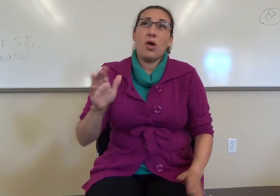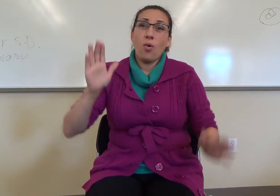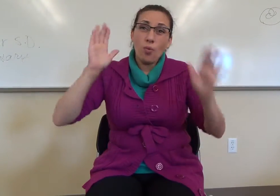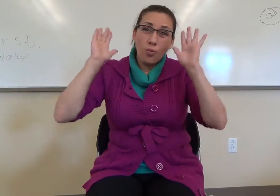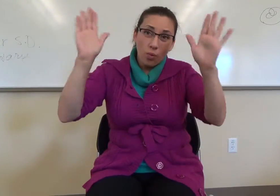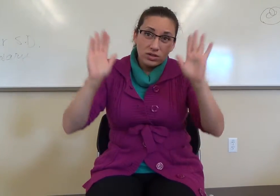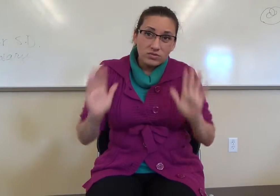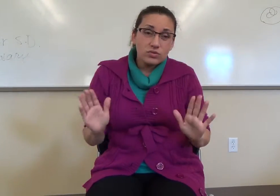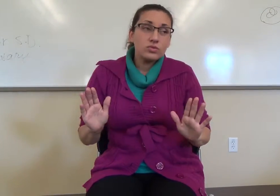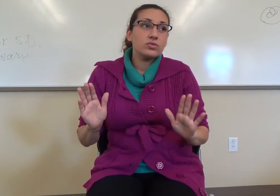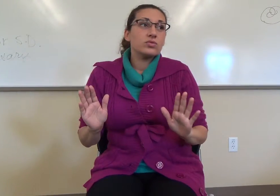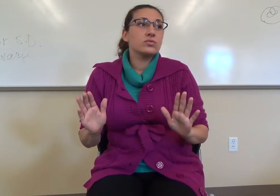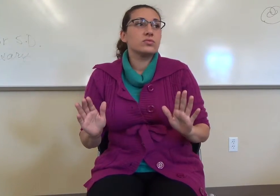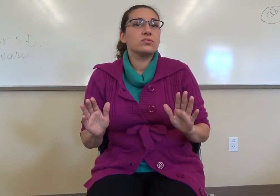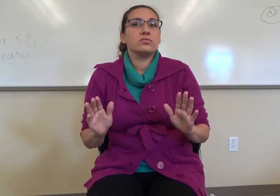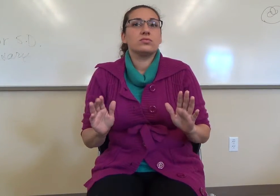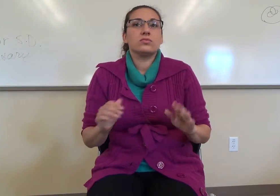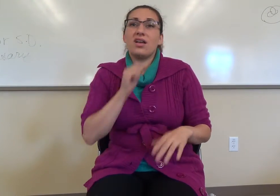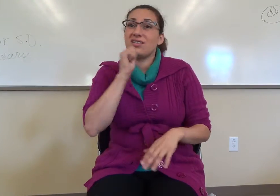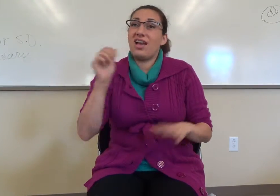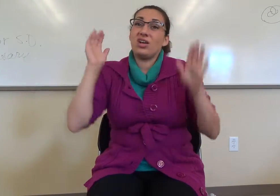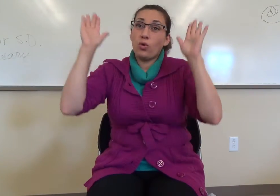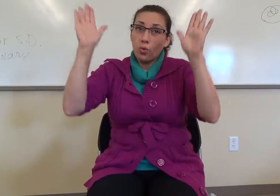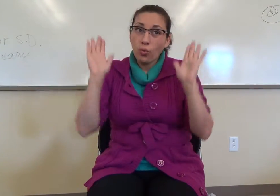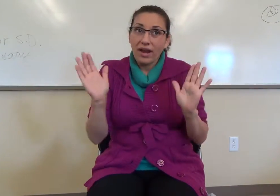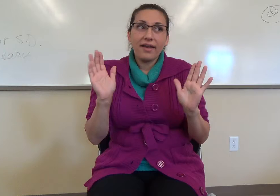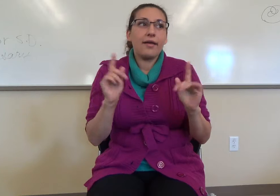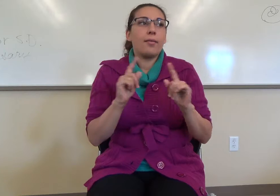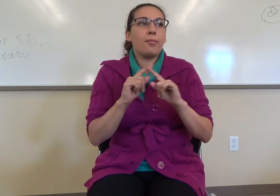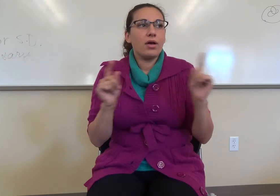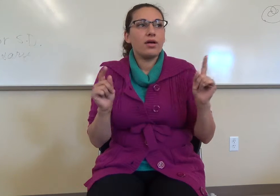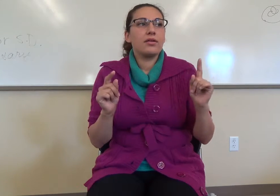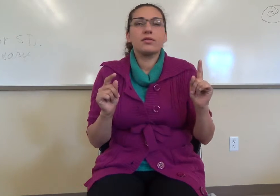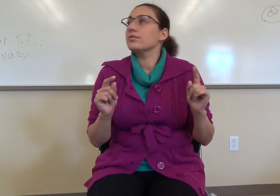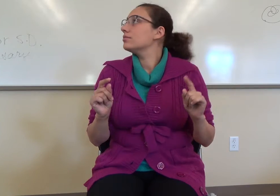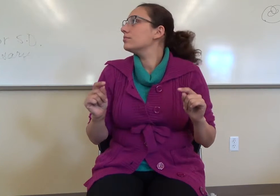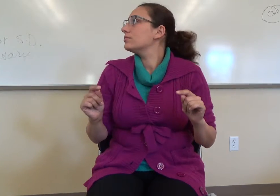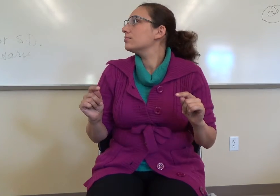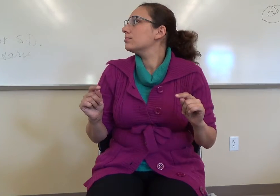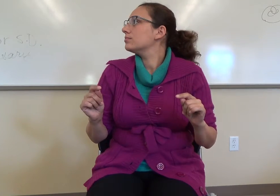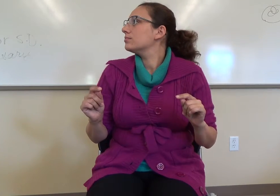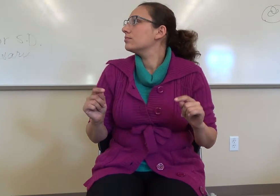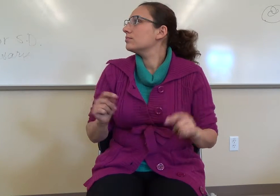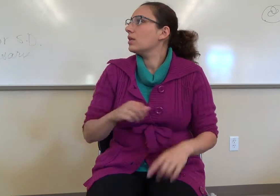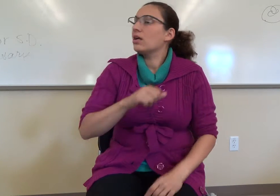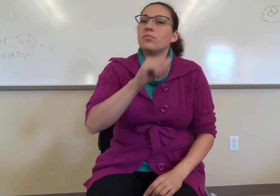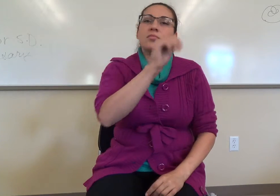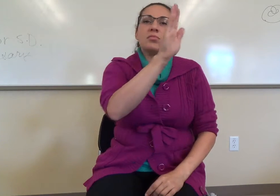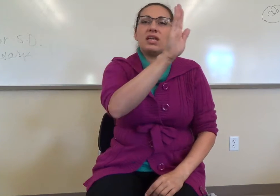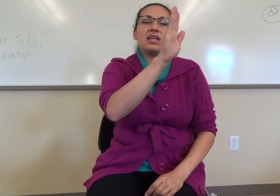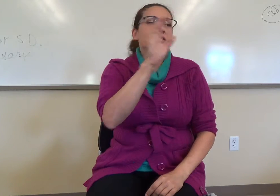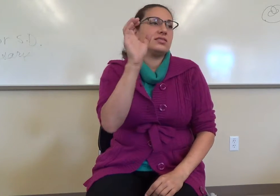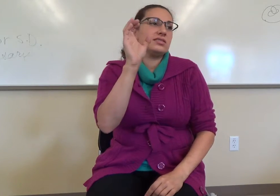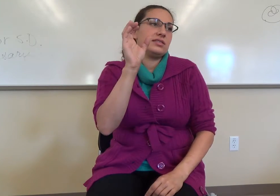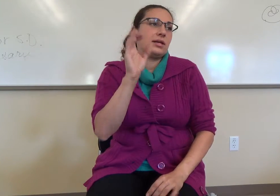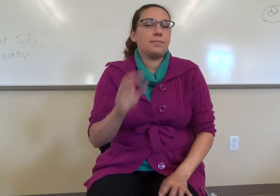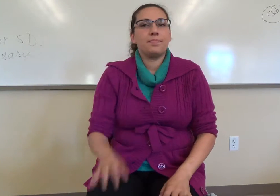only thing it tells us is this. He didn't do something like Claudette Colvin where he refused to give up a seat on a bus or something really